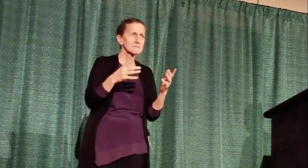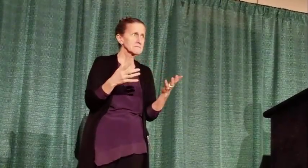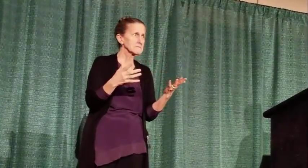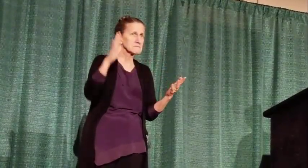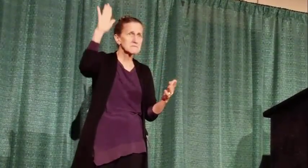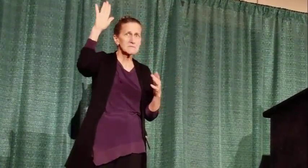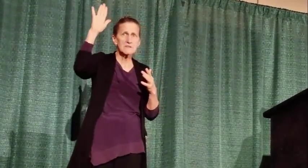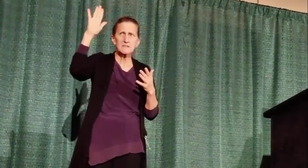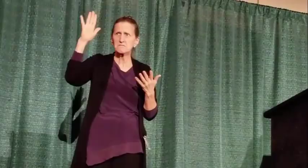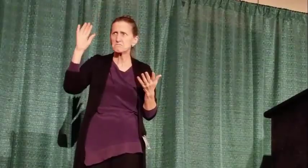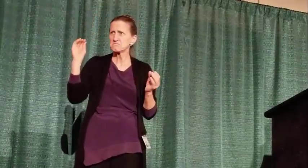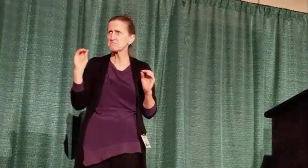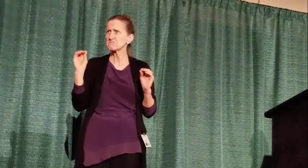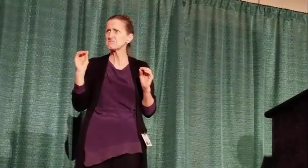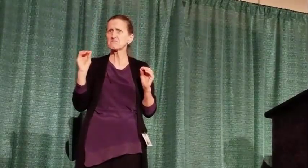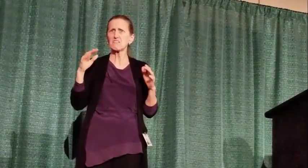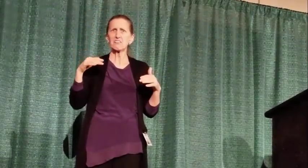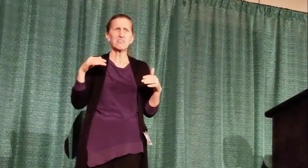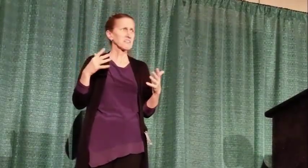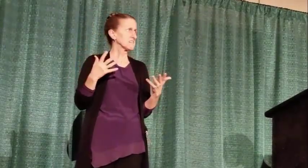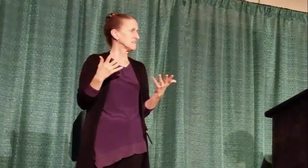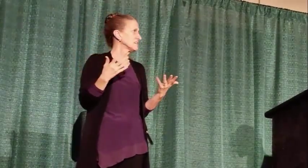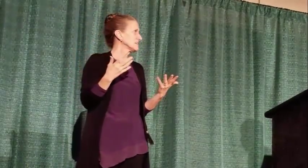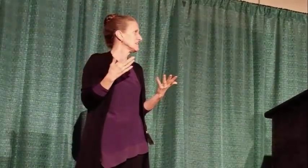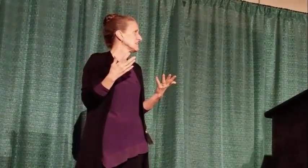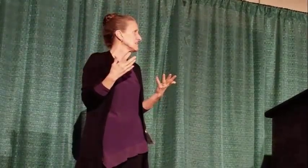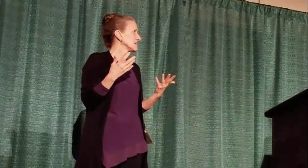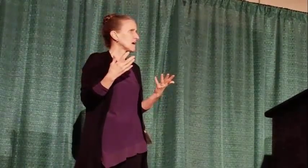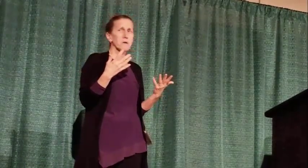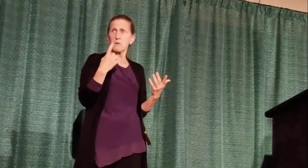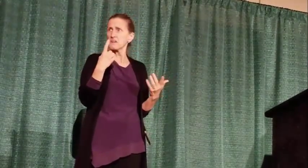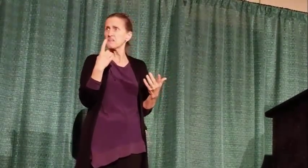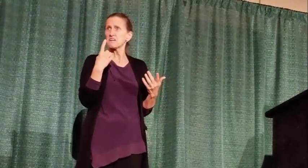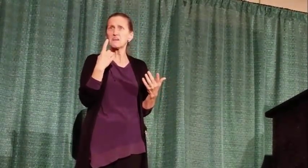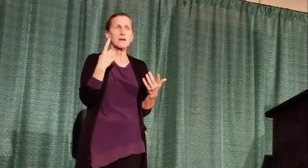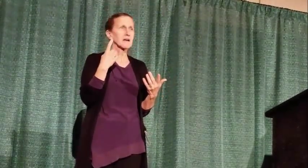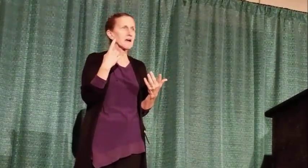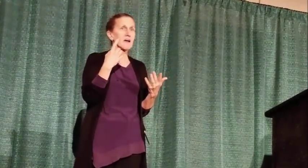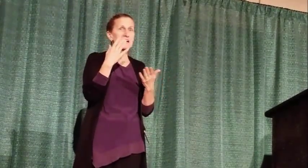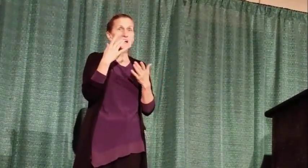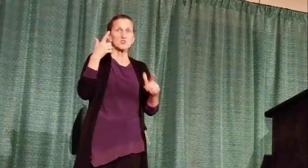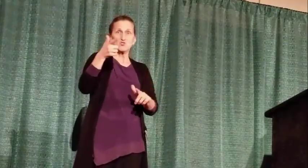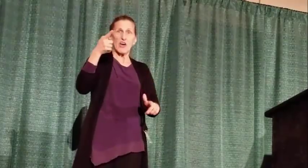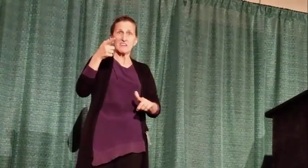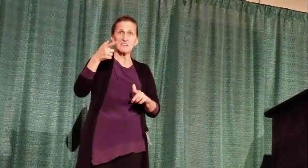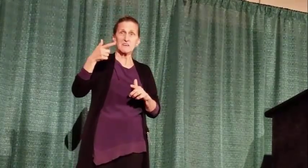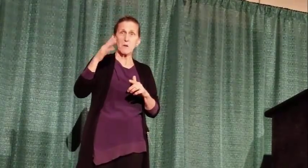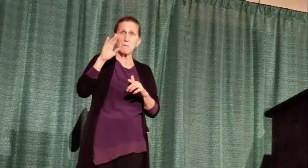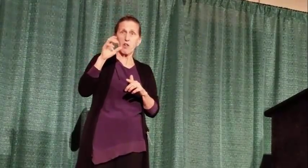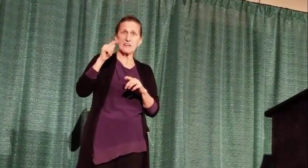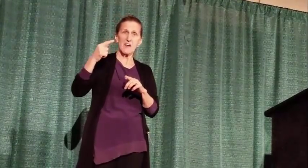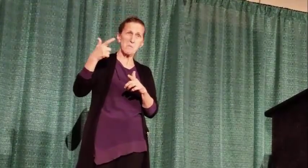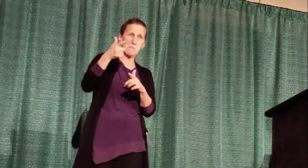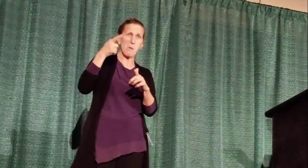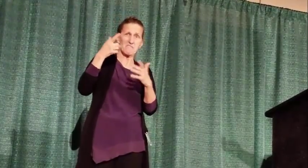Oh, probably anybody. Anybody. One person. How about shot by a bullet? You know, how about shot by a